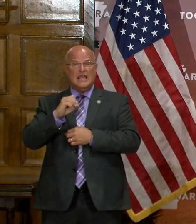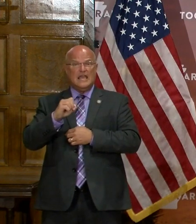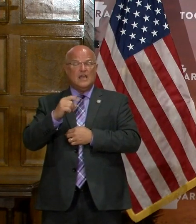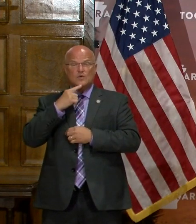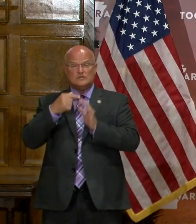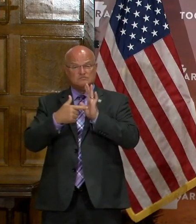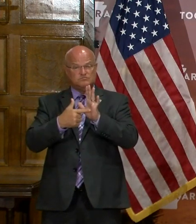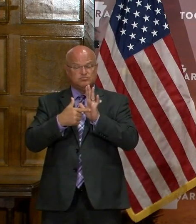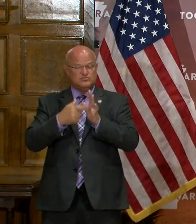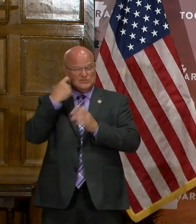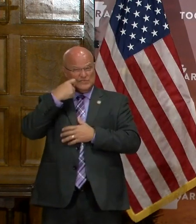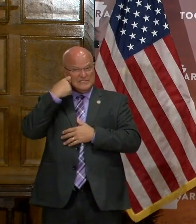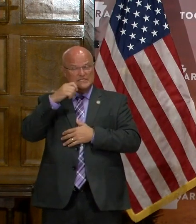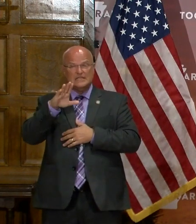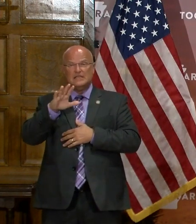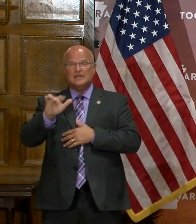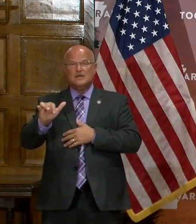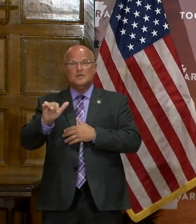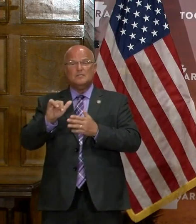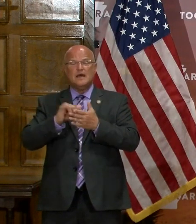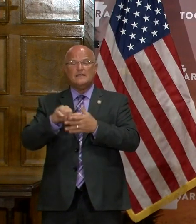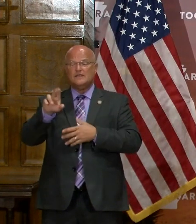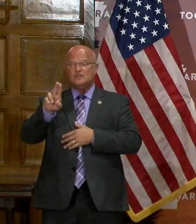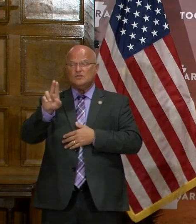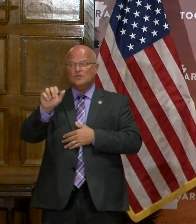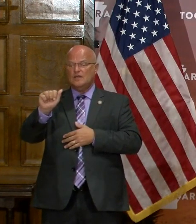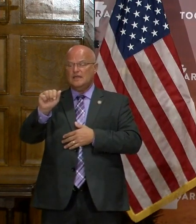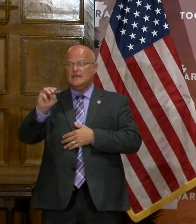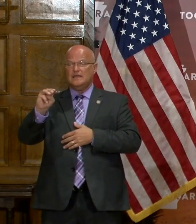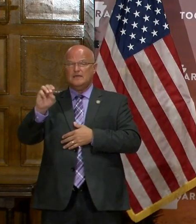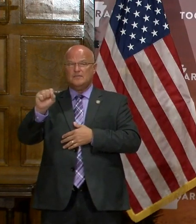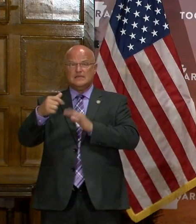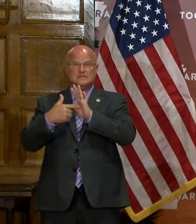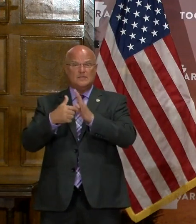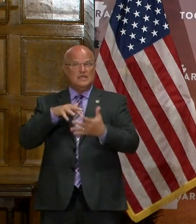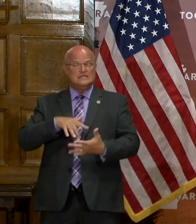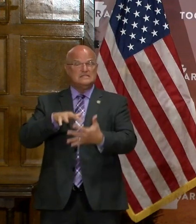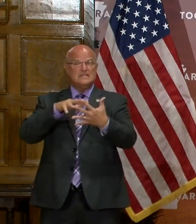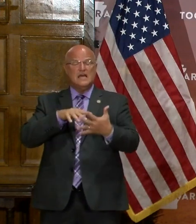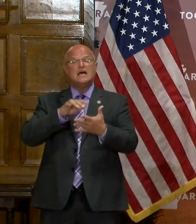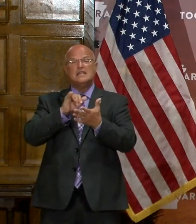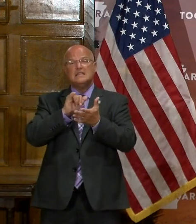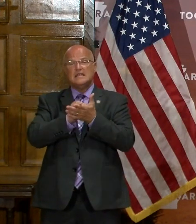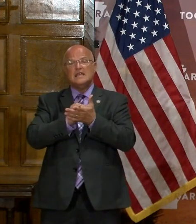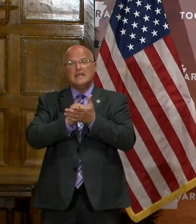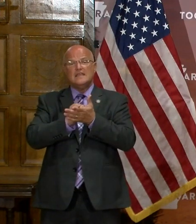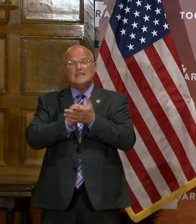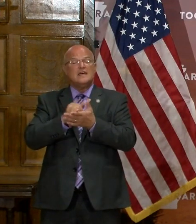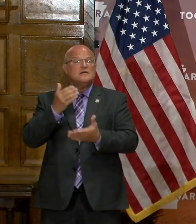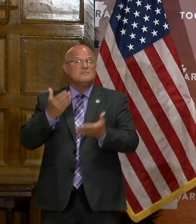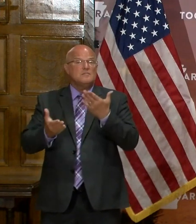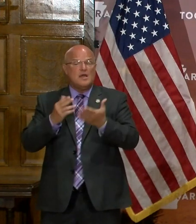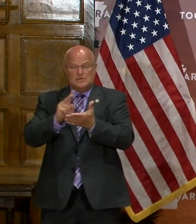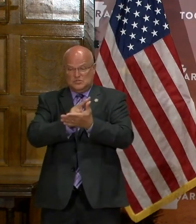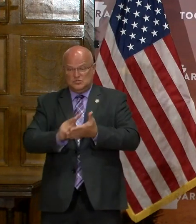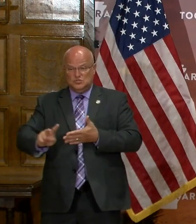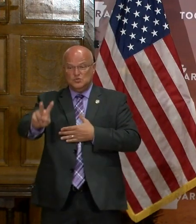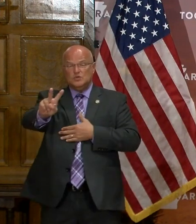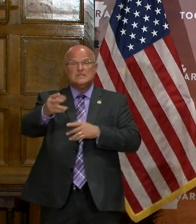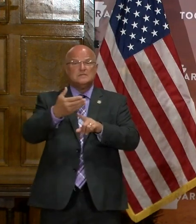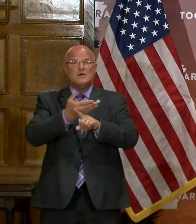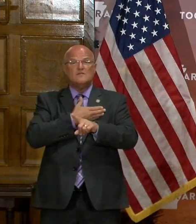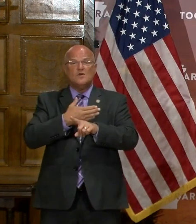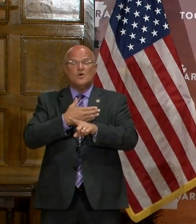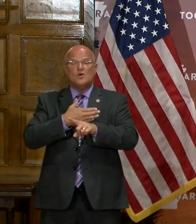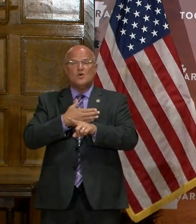as was pointed out most recently by the UAMS modeling study, that it might be 2 weeks